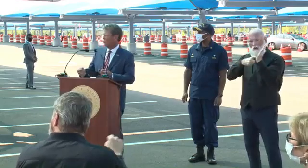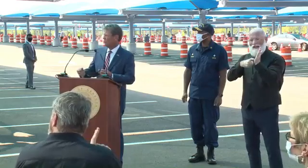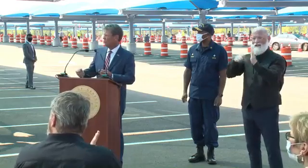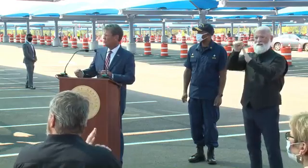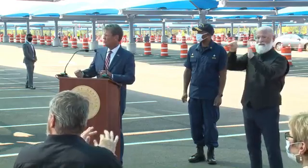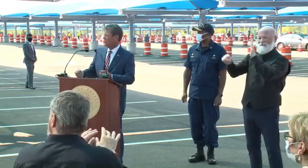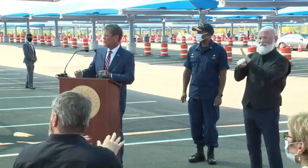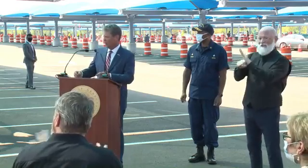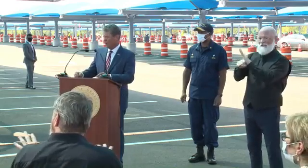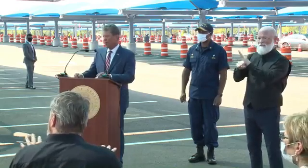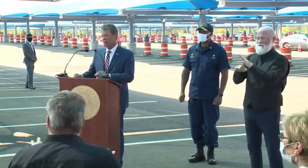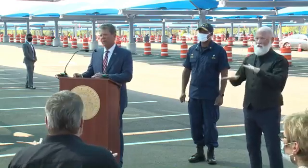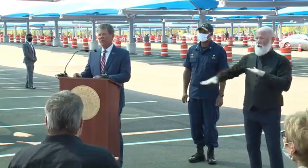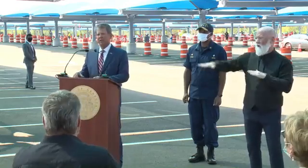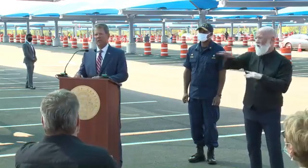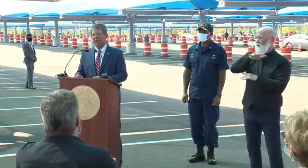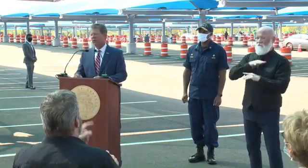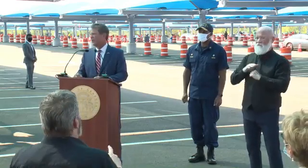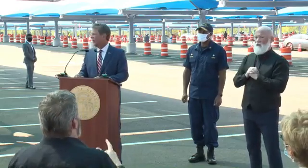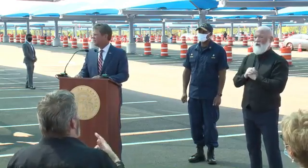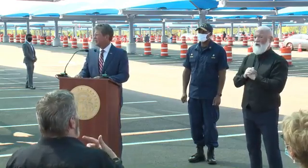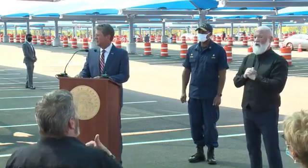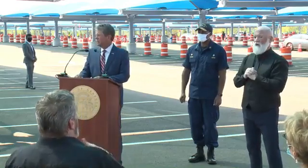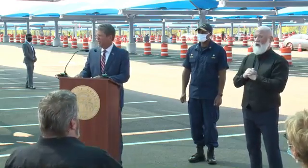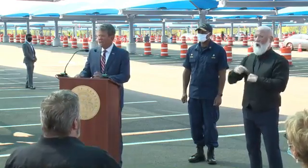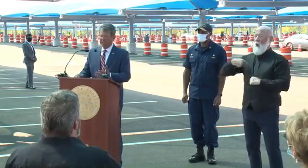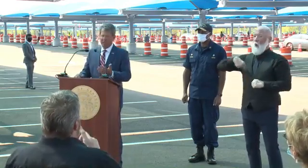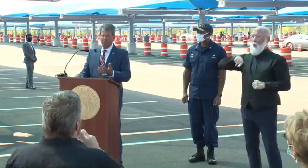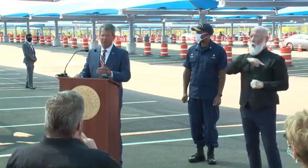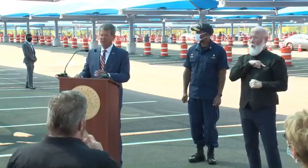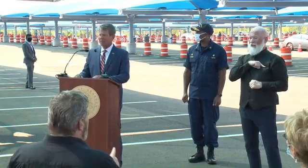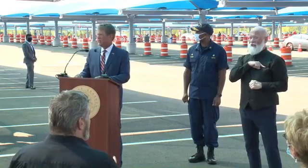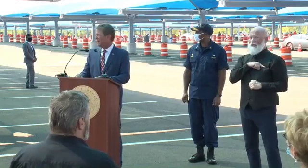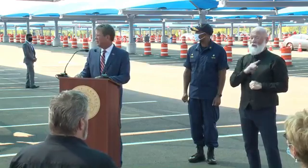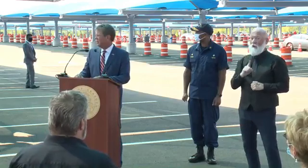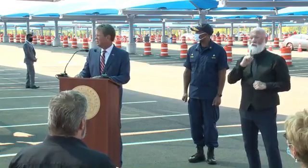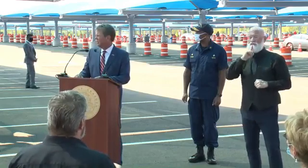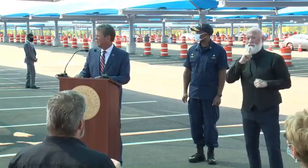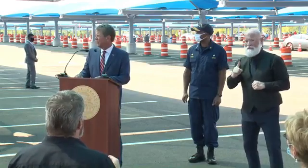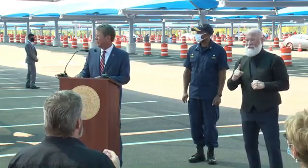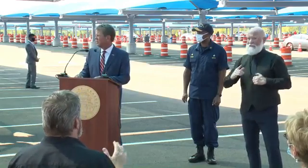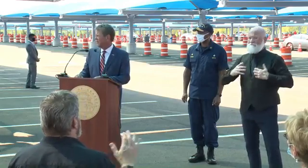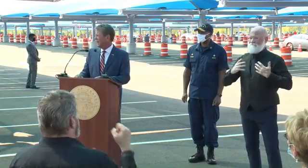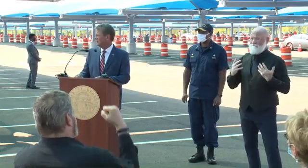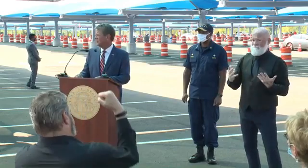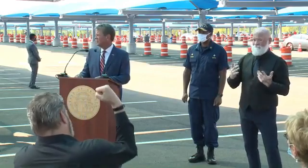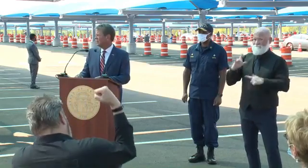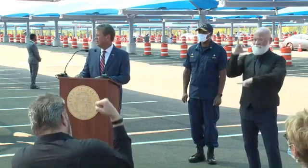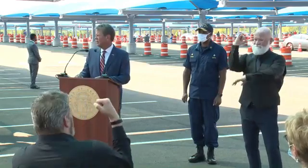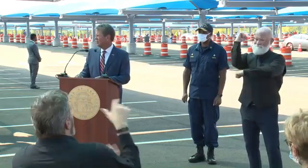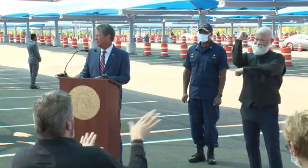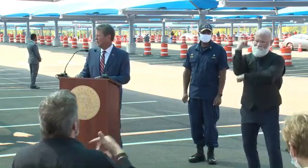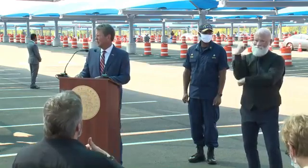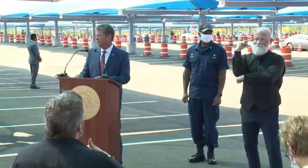that? Can Georgia afford that right now? Well, we're digging in on that issue. Personally, I appreciate the president